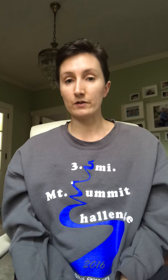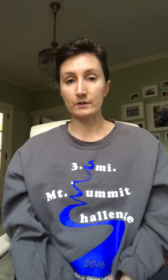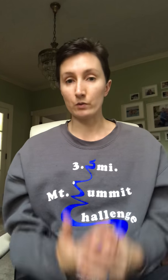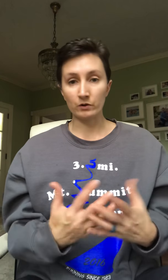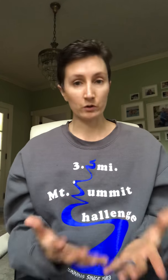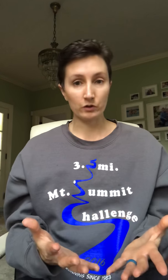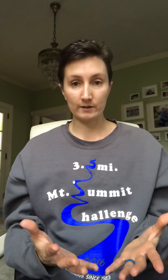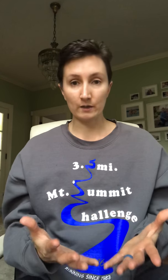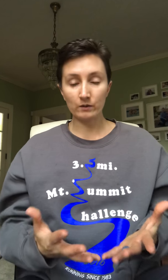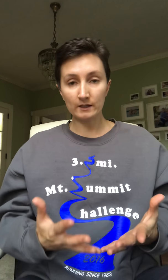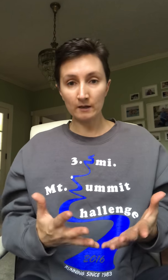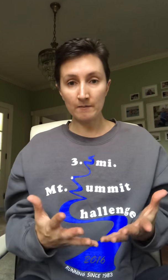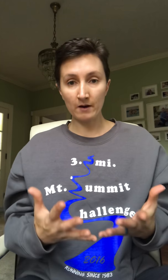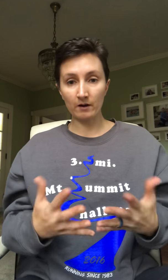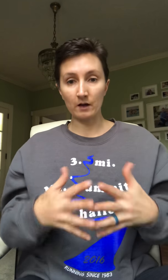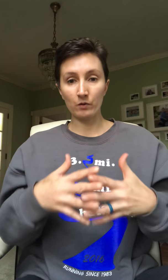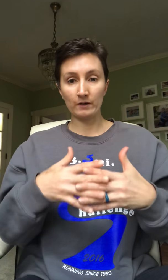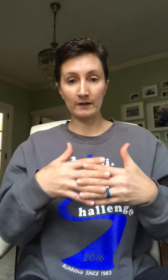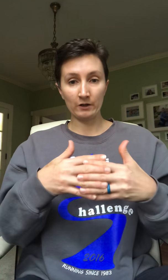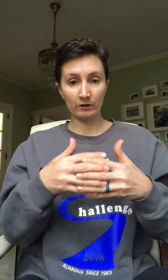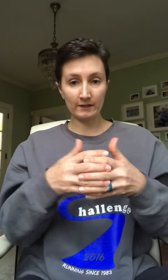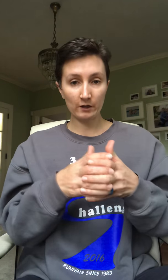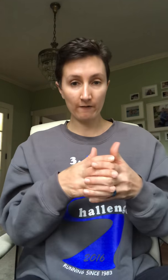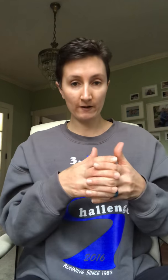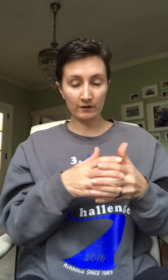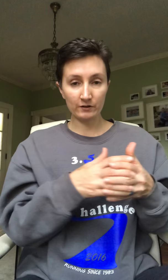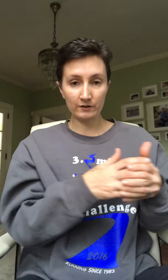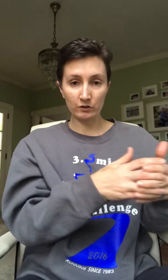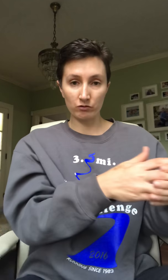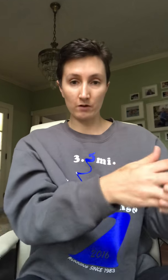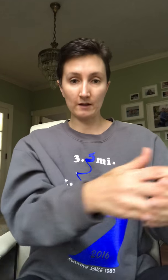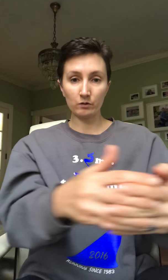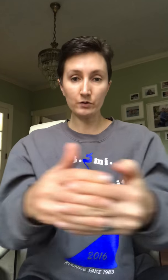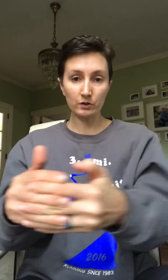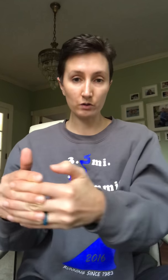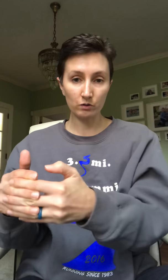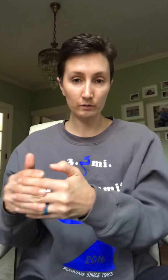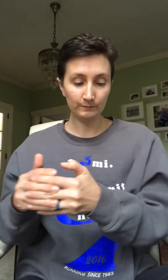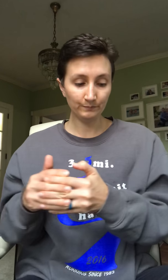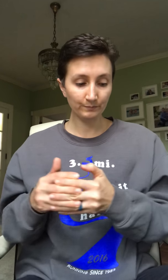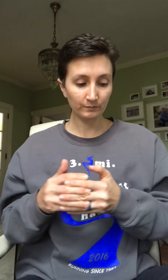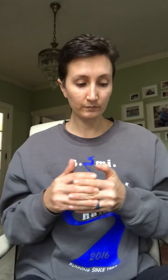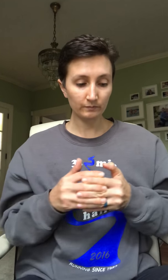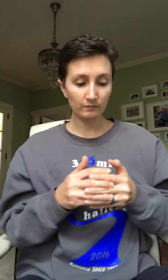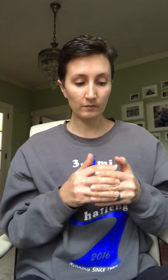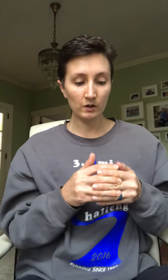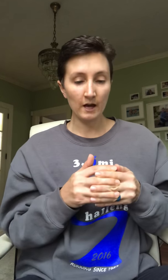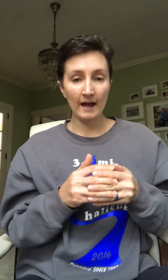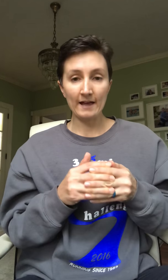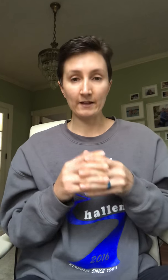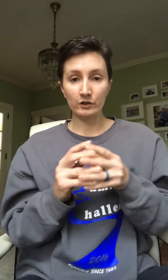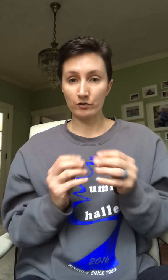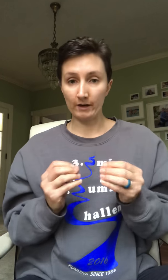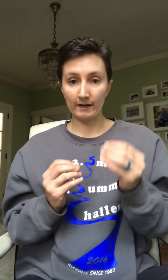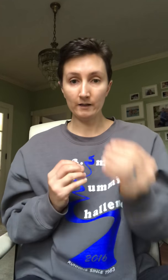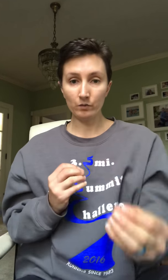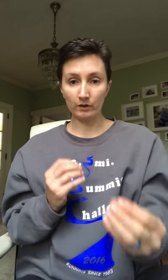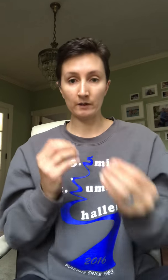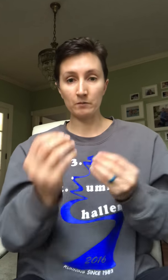this, we're going to do just like we did in America. We're going to interlace our fingers and draw that little circle. And then trade, we're going to move